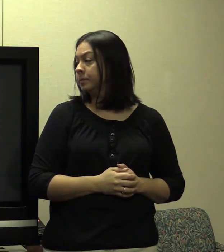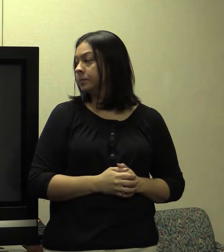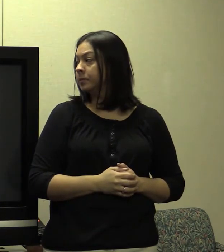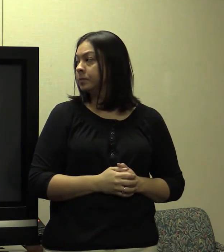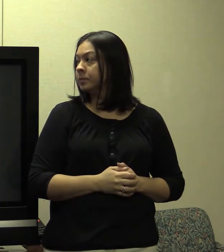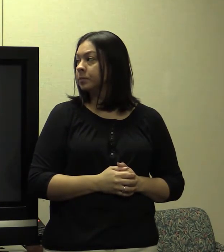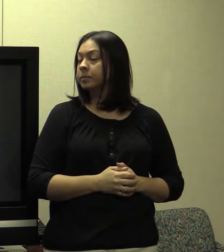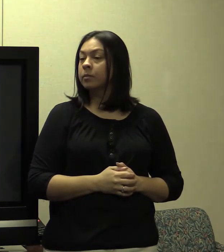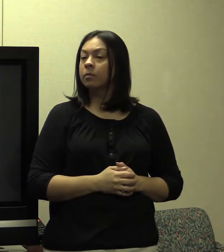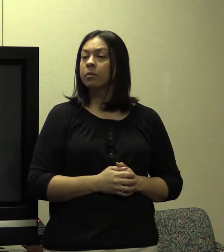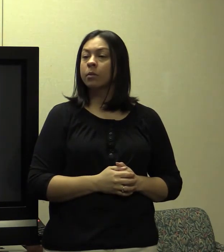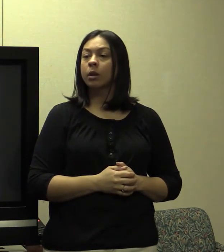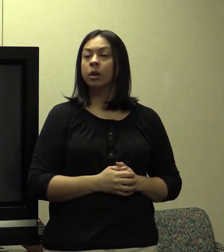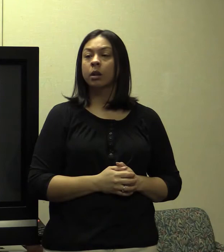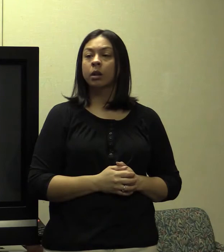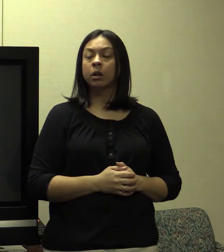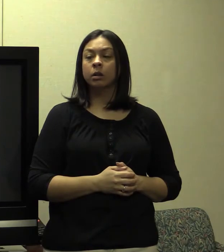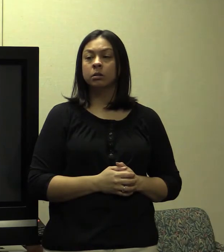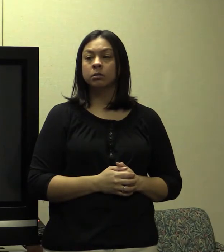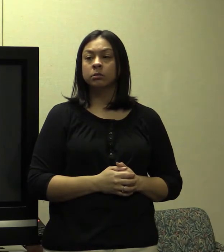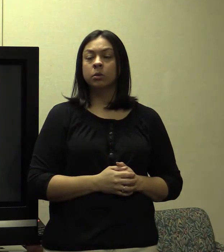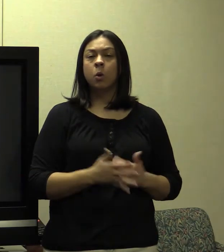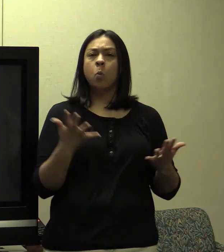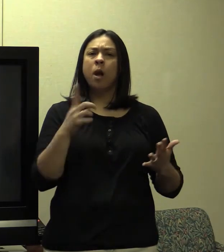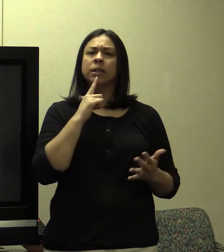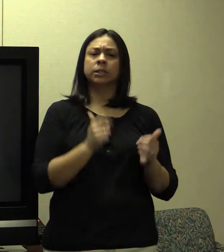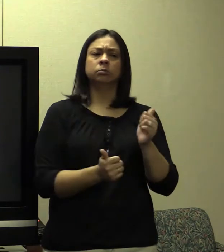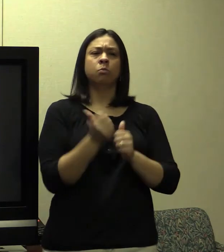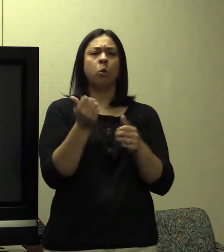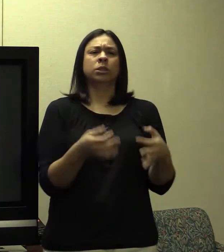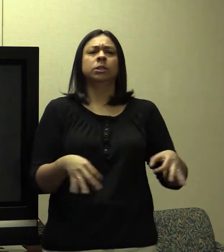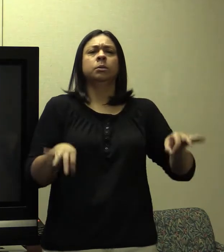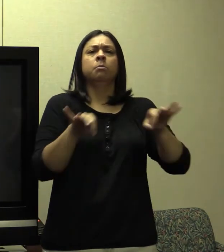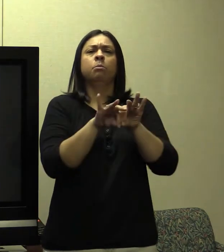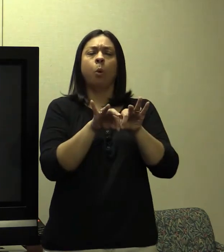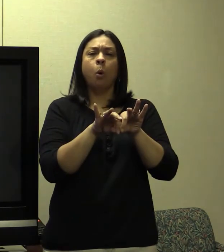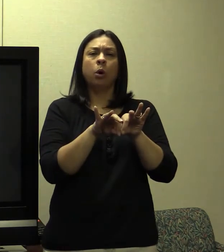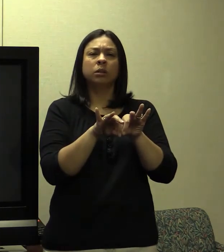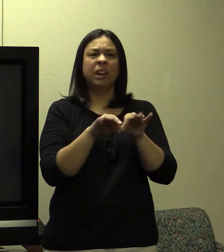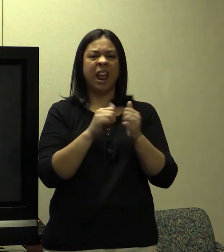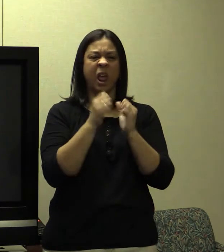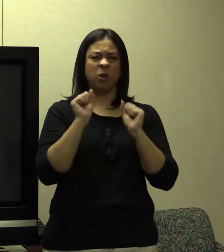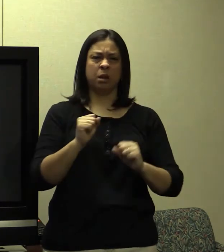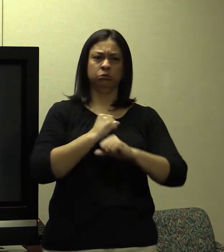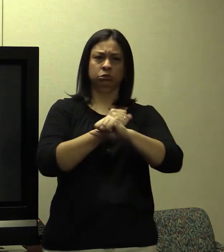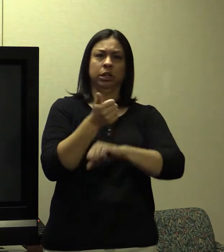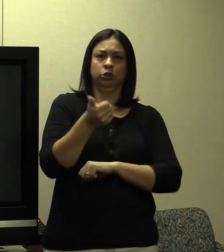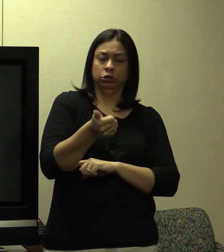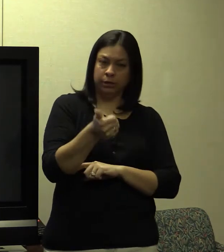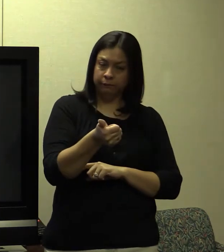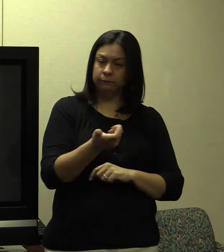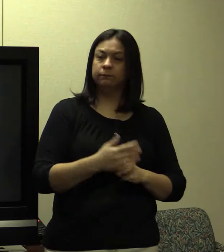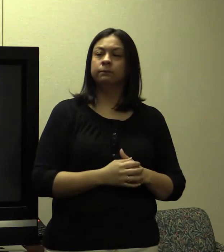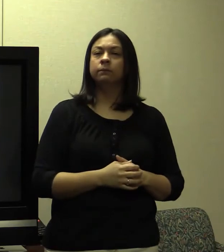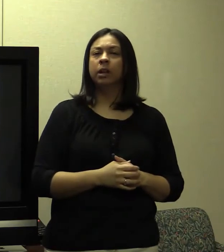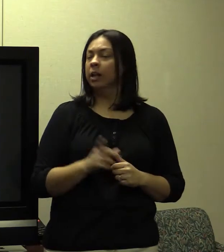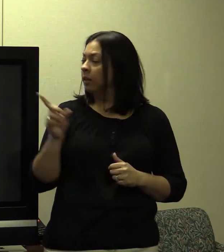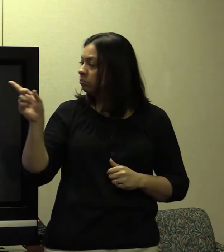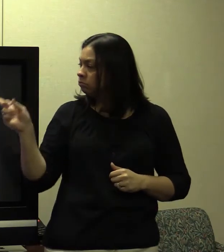So what would be the most important way of protecting yourself? These are all pretty good answers, but